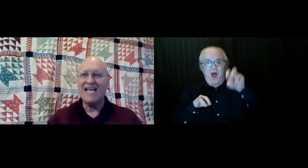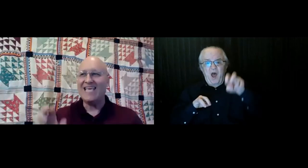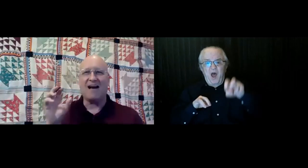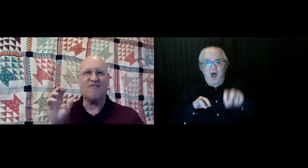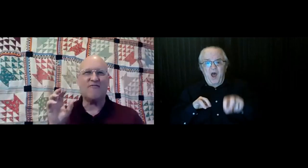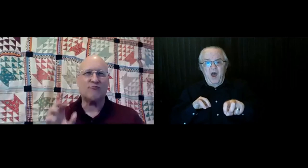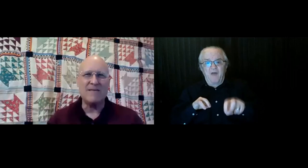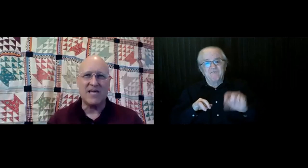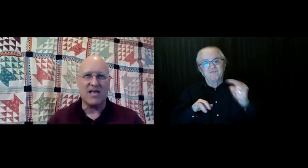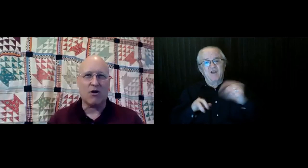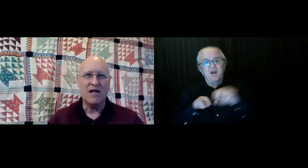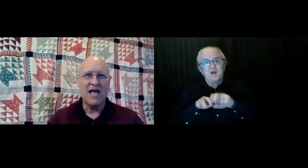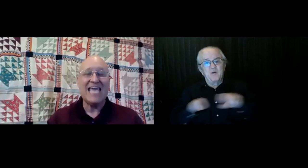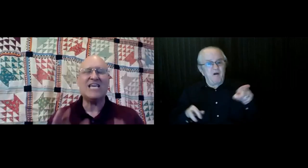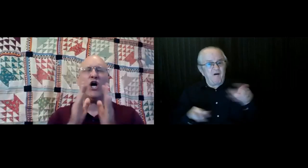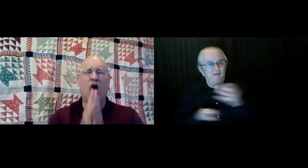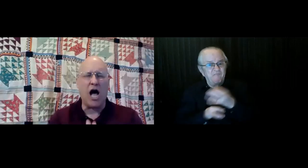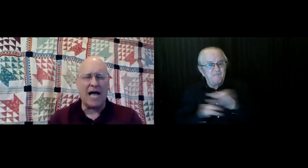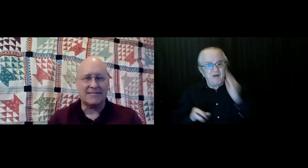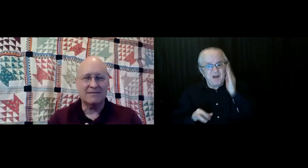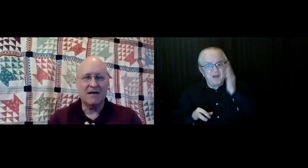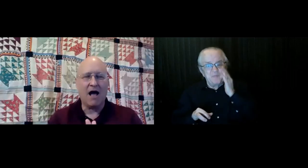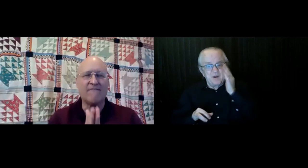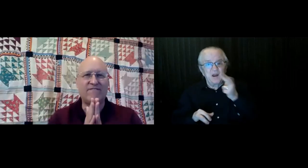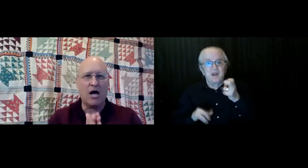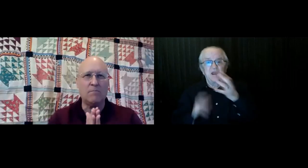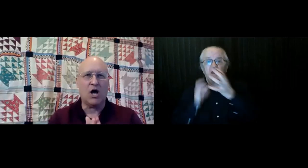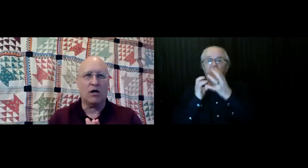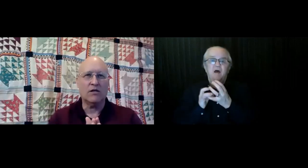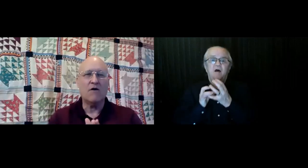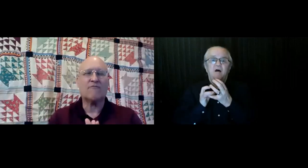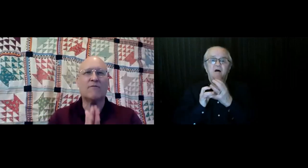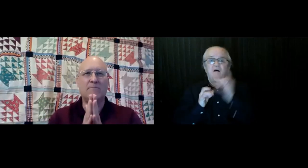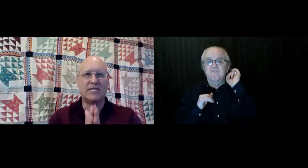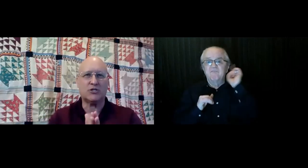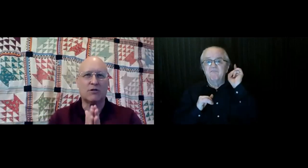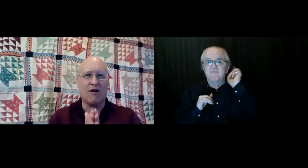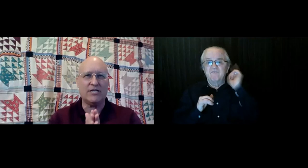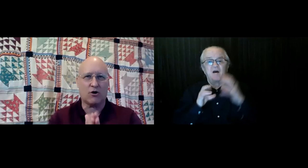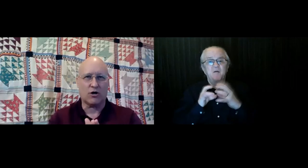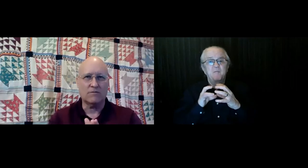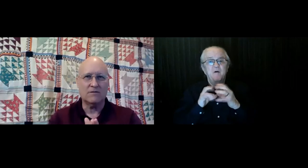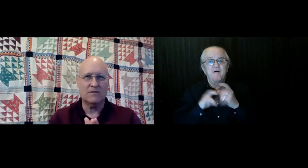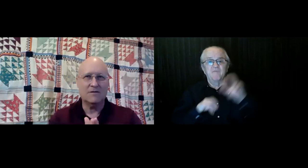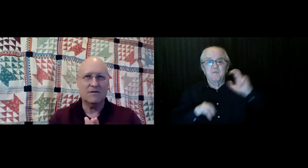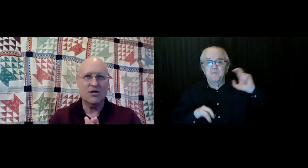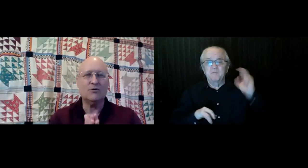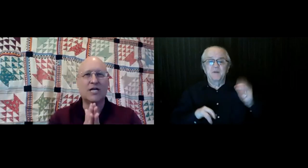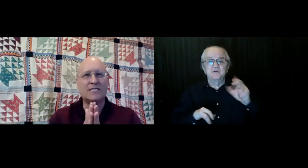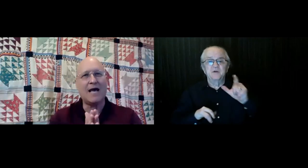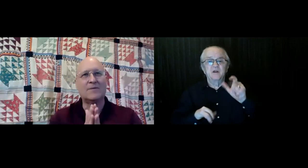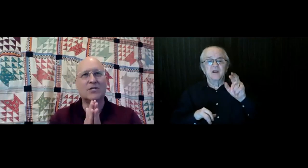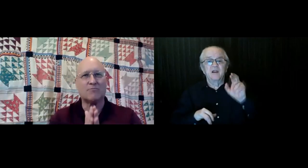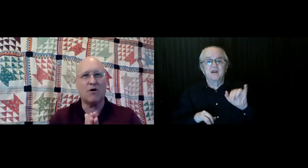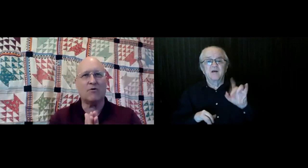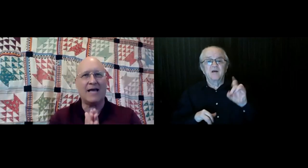promotion. He got free beer. He caught a foul ball from the pitcher, Larry Durker, who